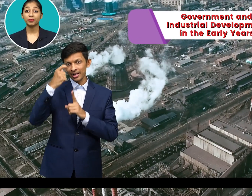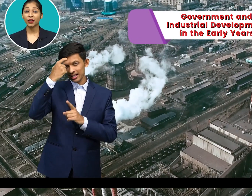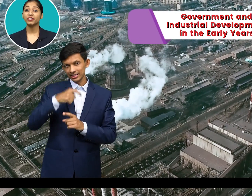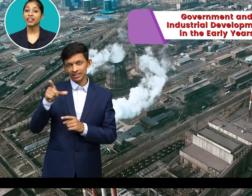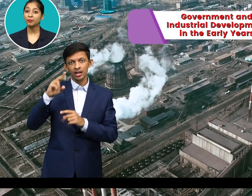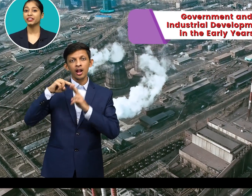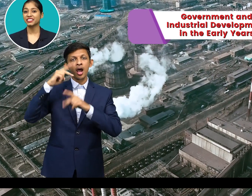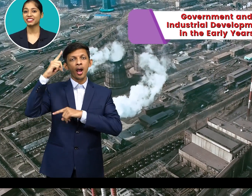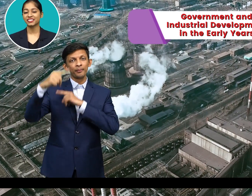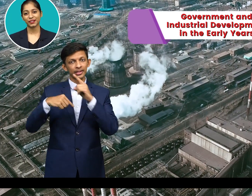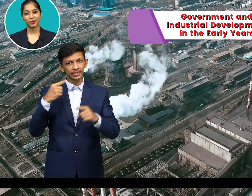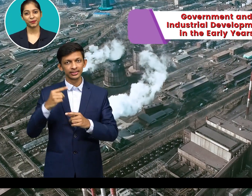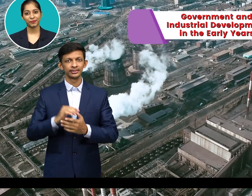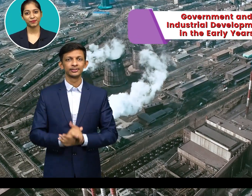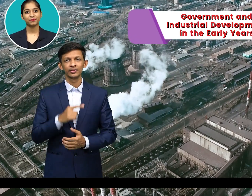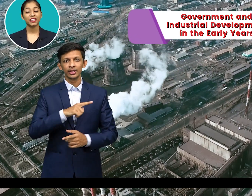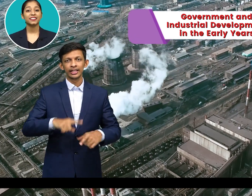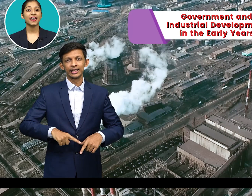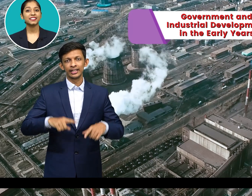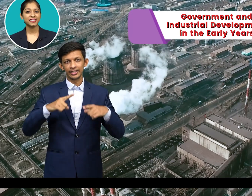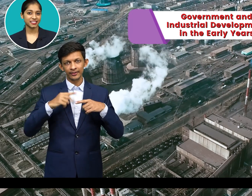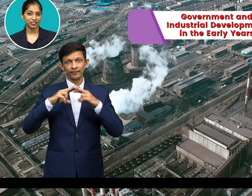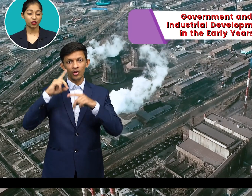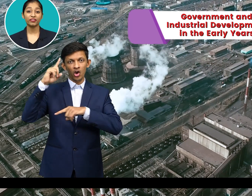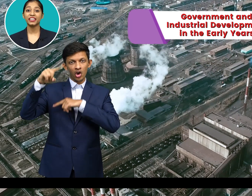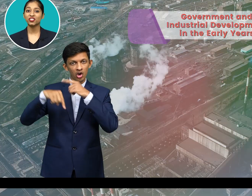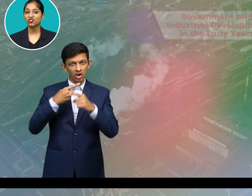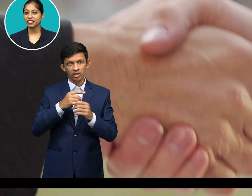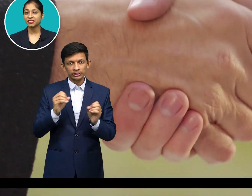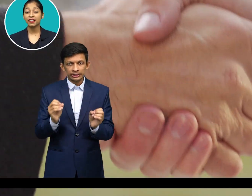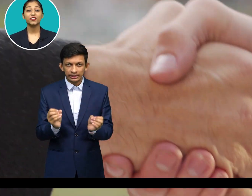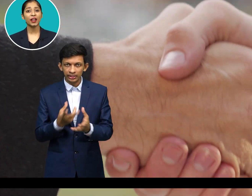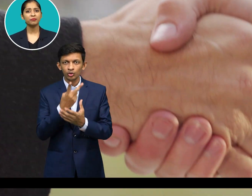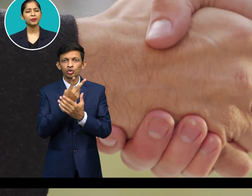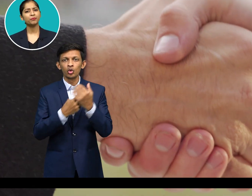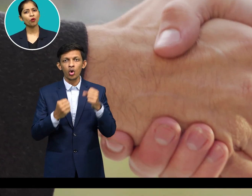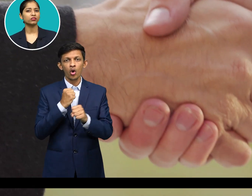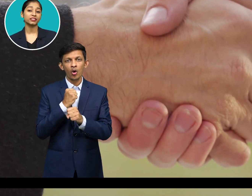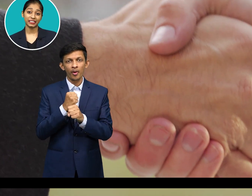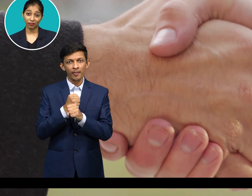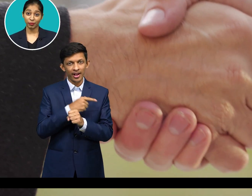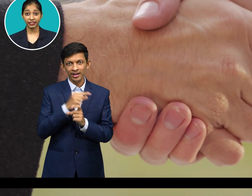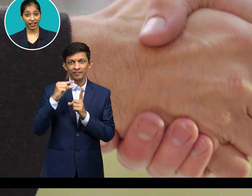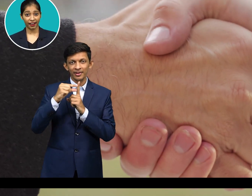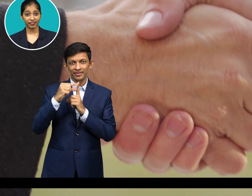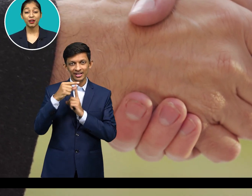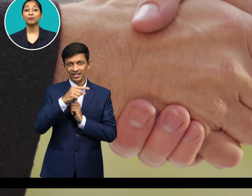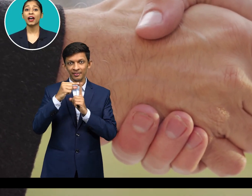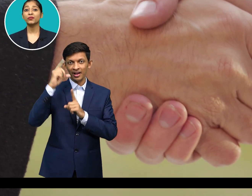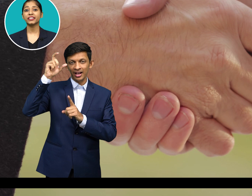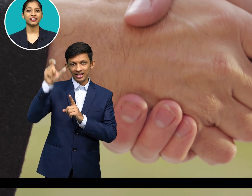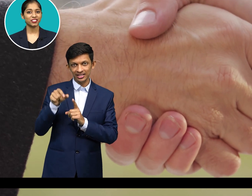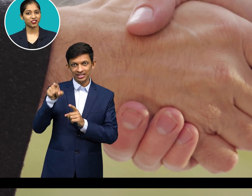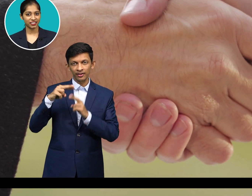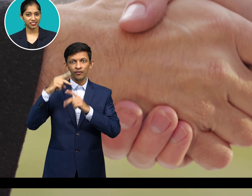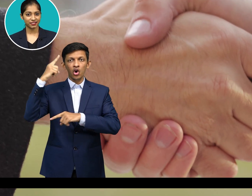by private companies. The existence of industries run by both government and